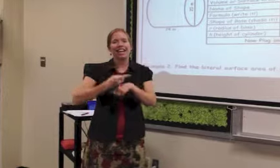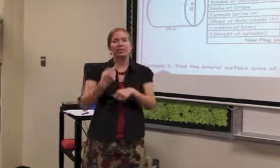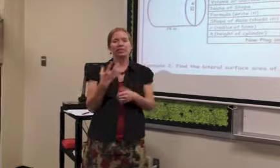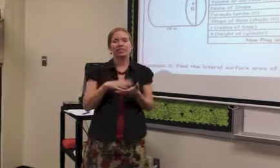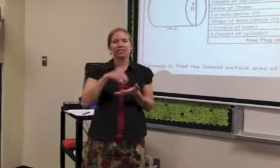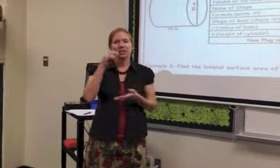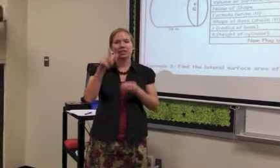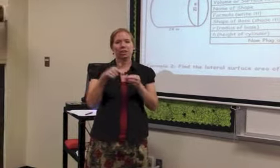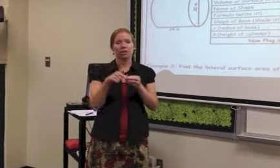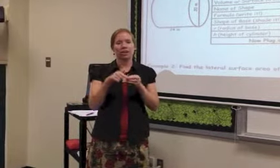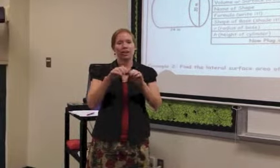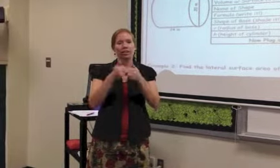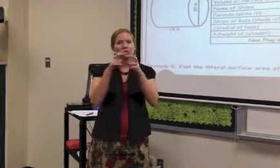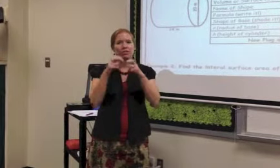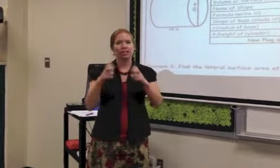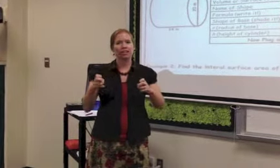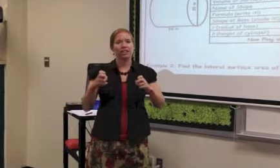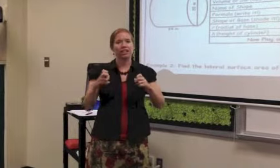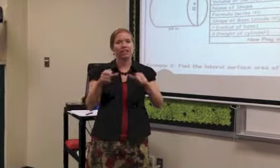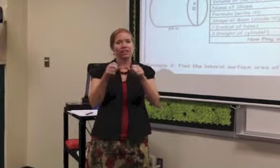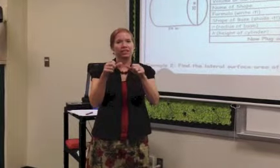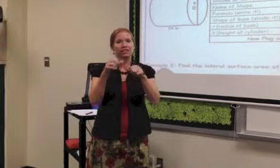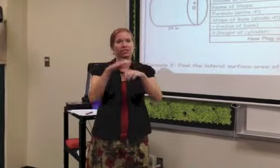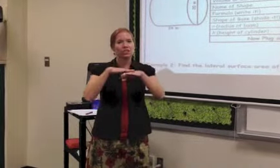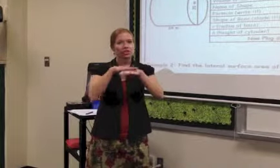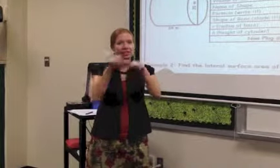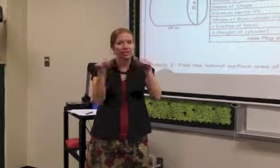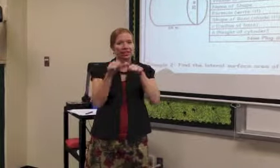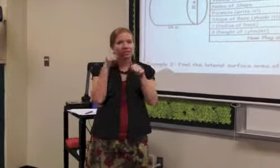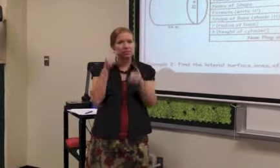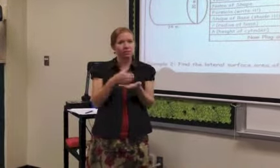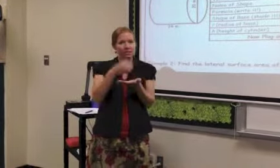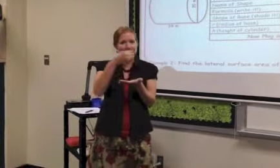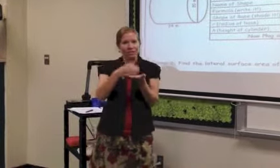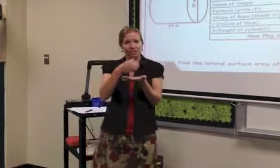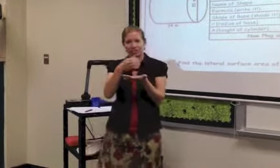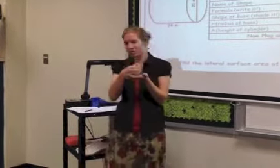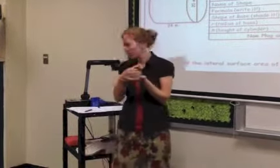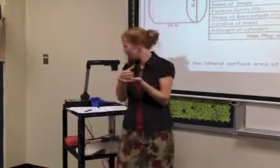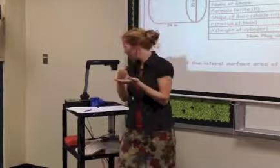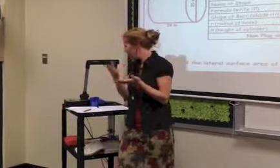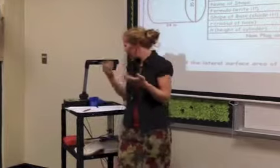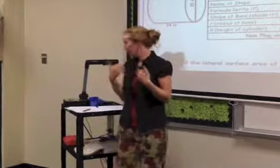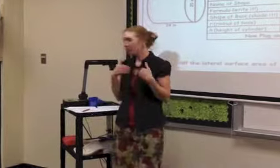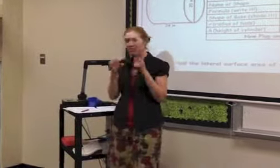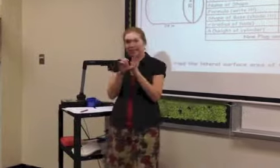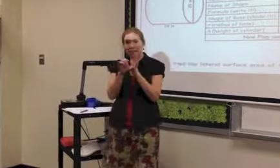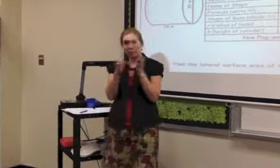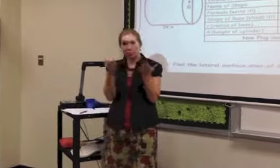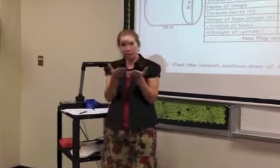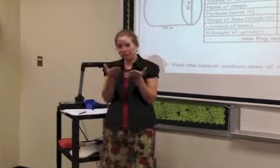today we're going to learn about how to figure out the surface area for cylinders. I have an example